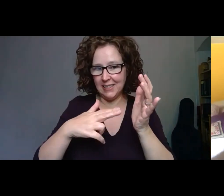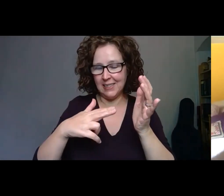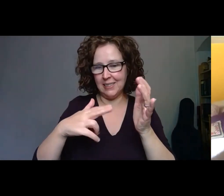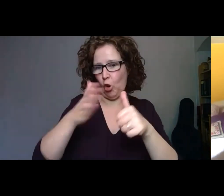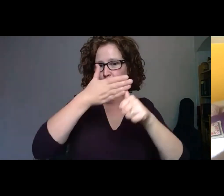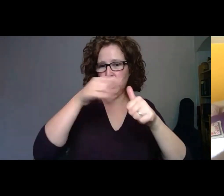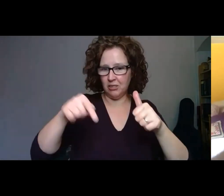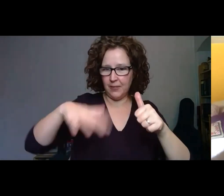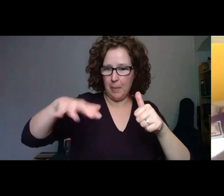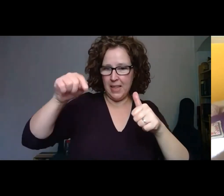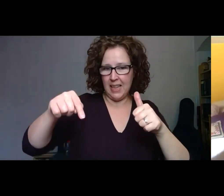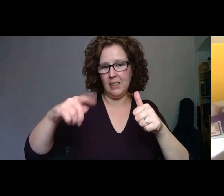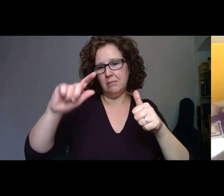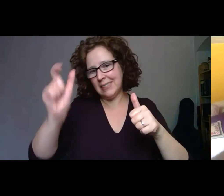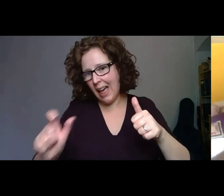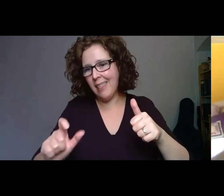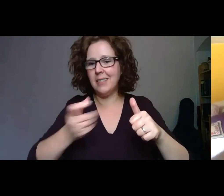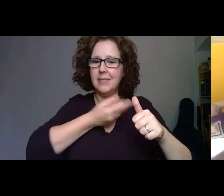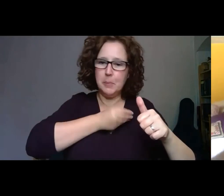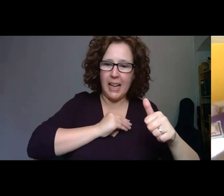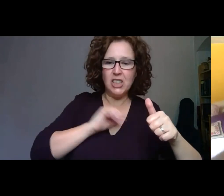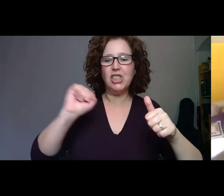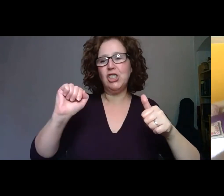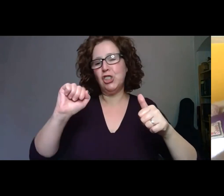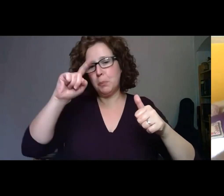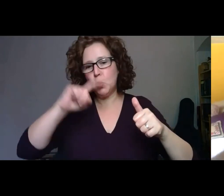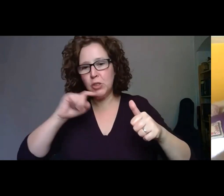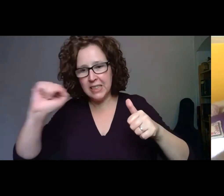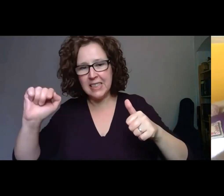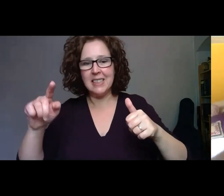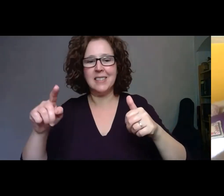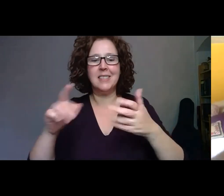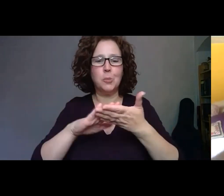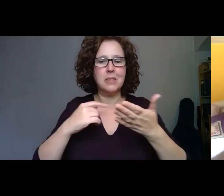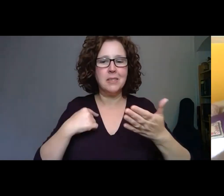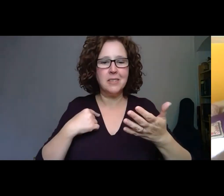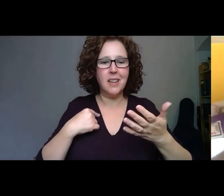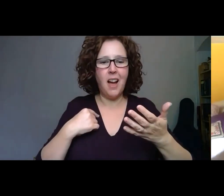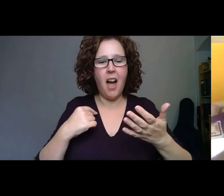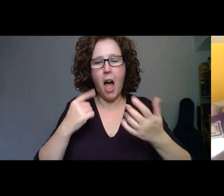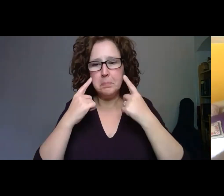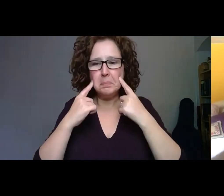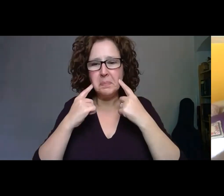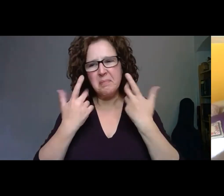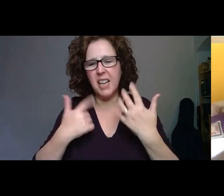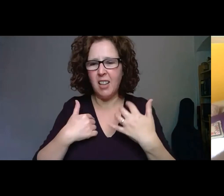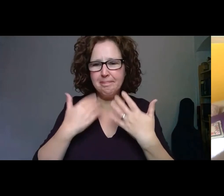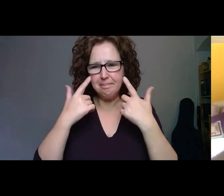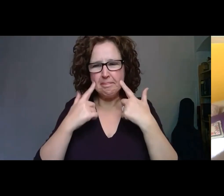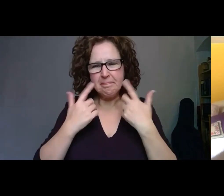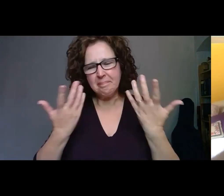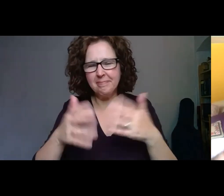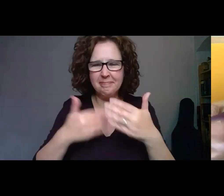origin, like Italian, Spanish, and Portuguese. So I find myself a bit green.